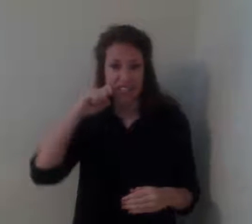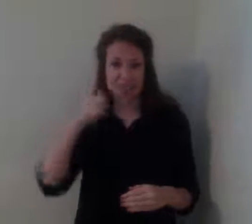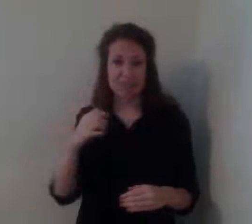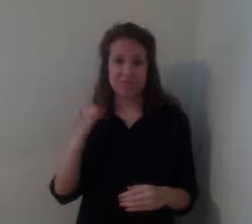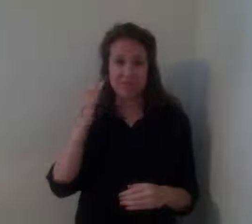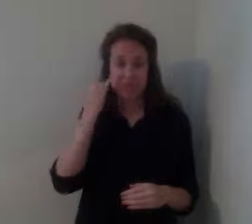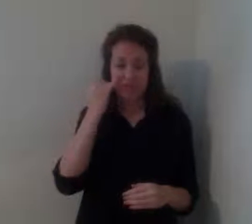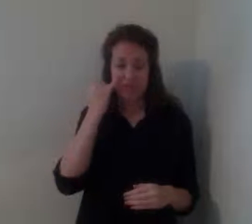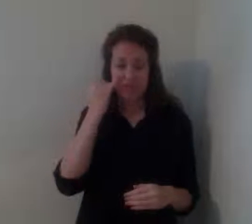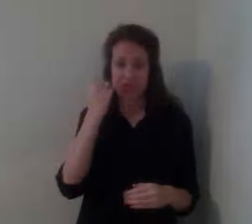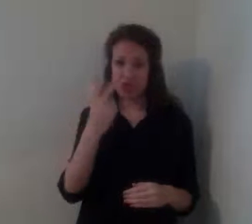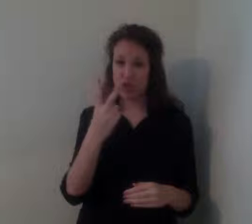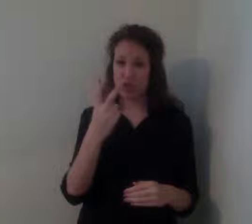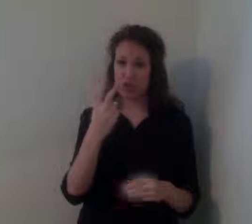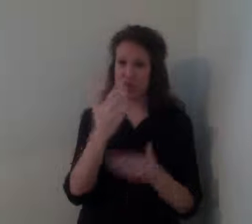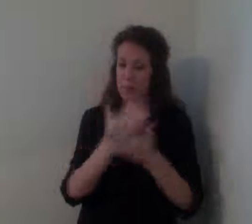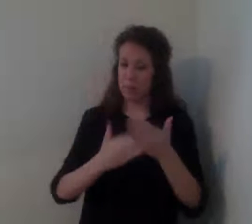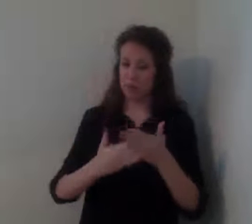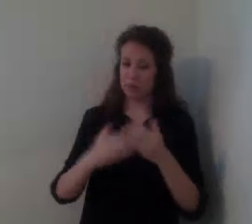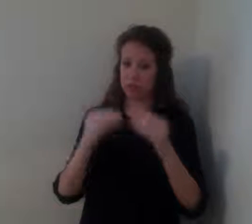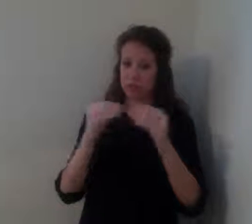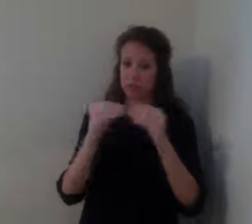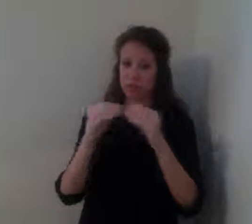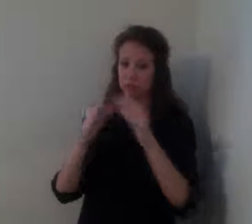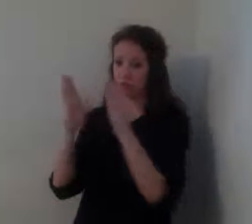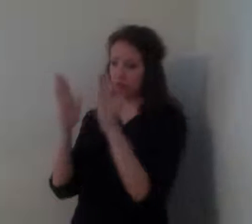is your half, and here's my half.